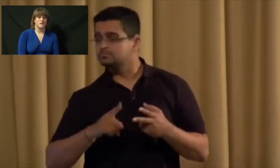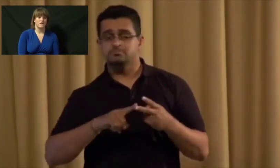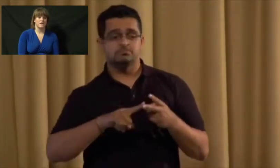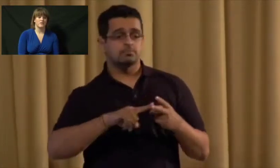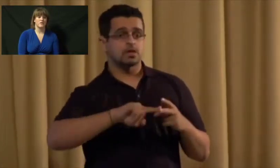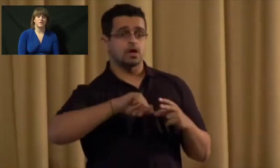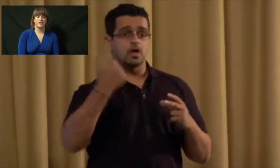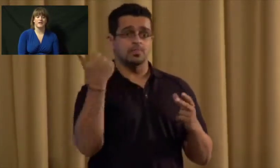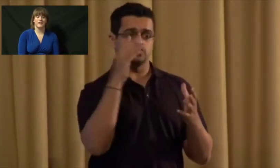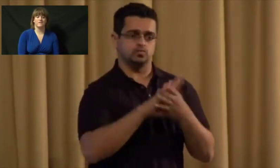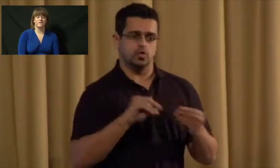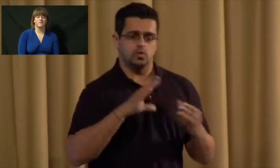Even though that kind of